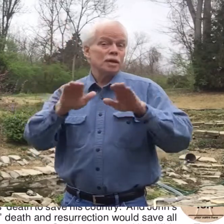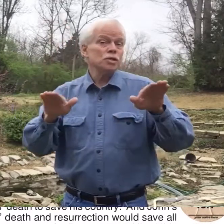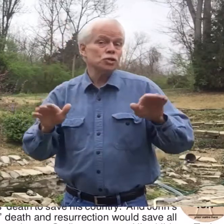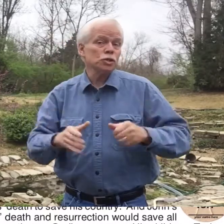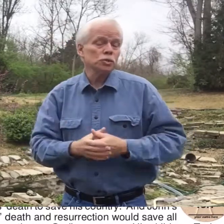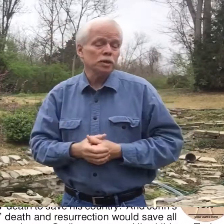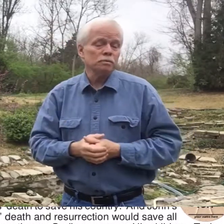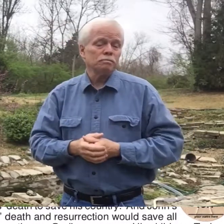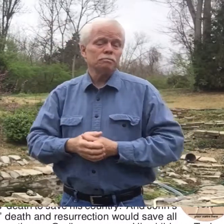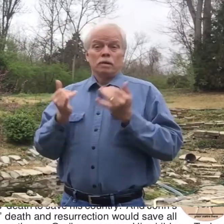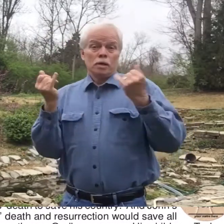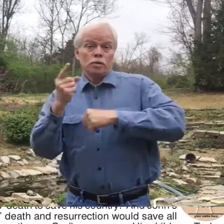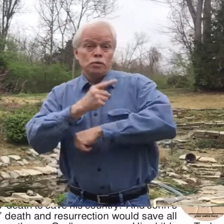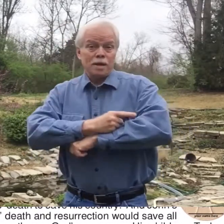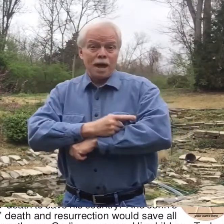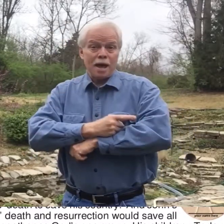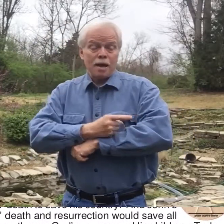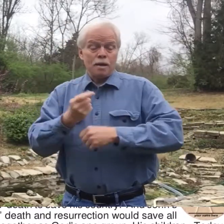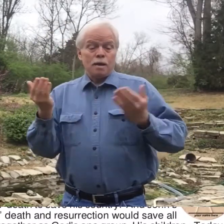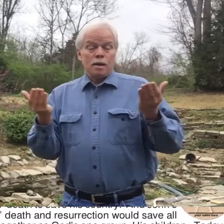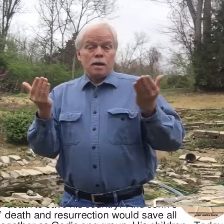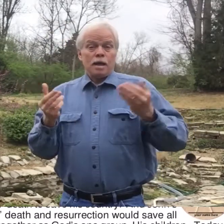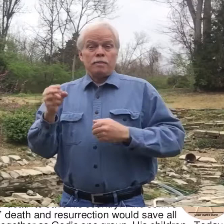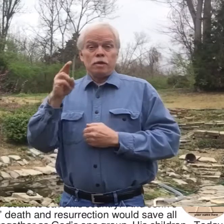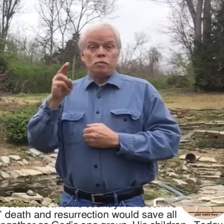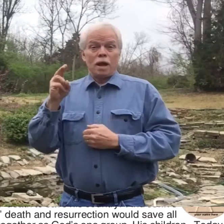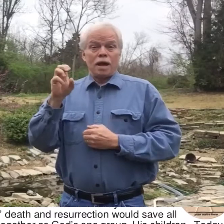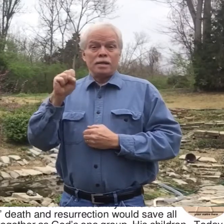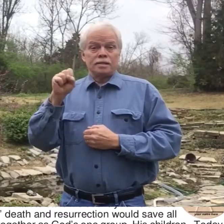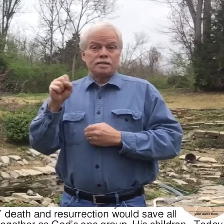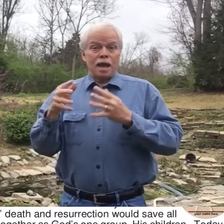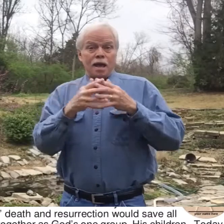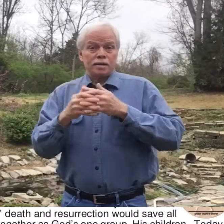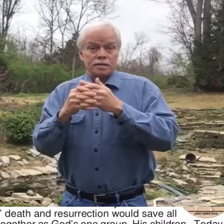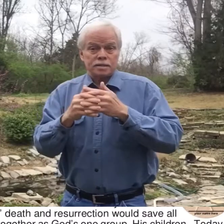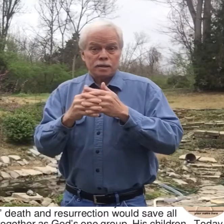his children. Today, in the United States,